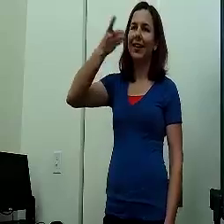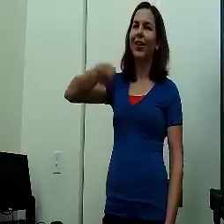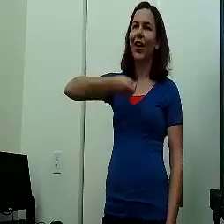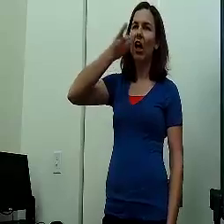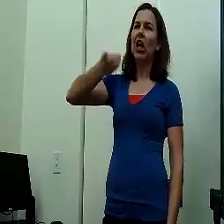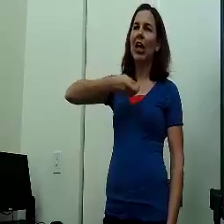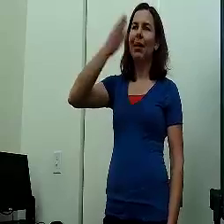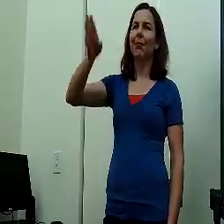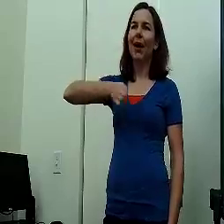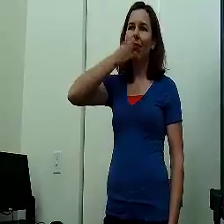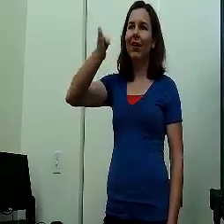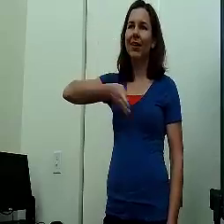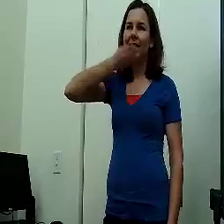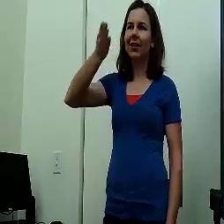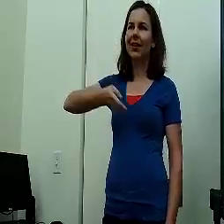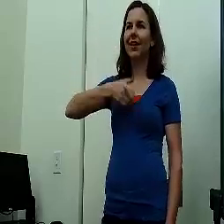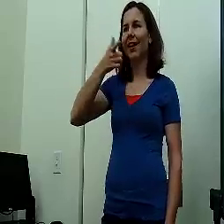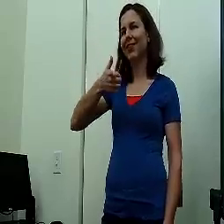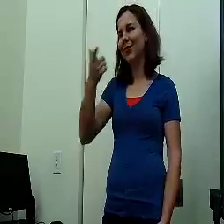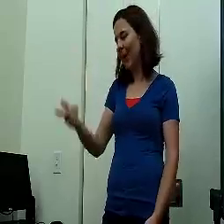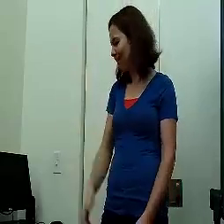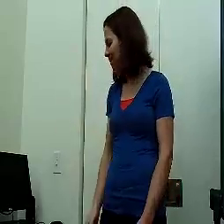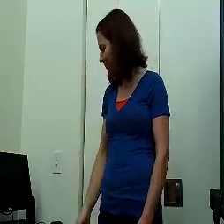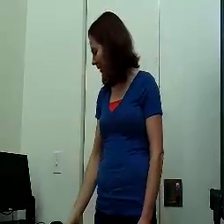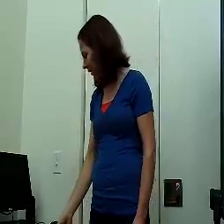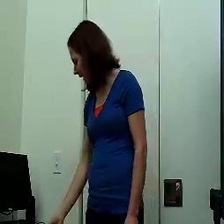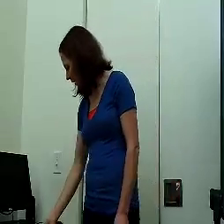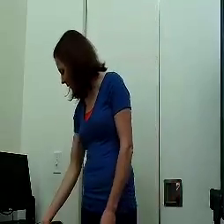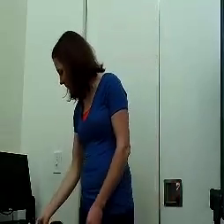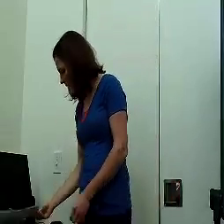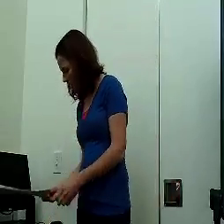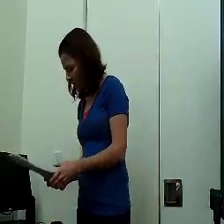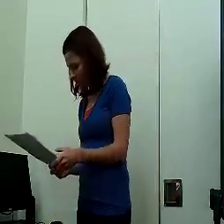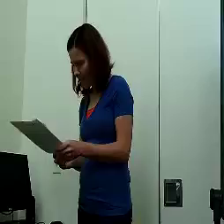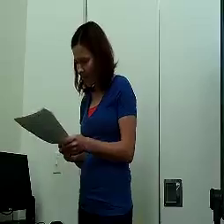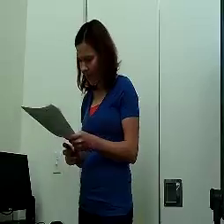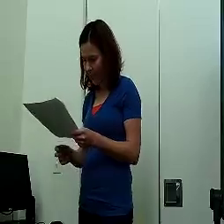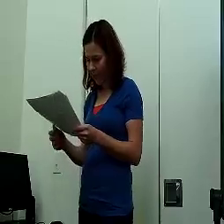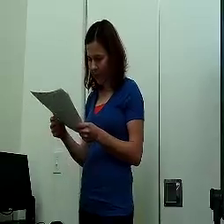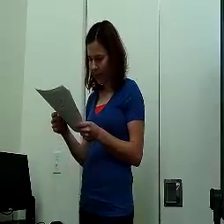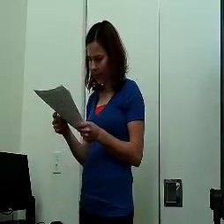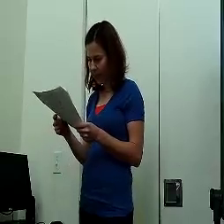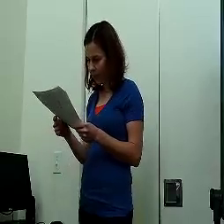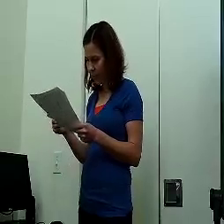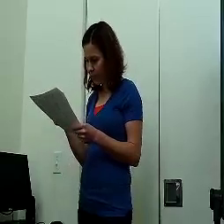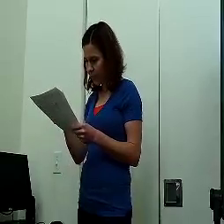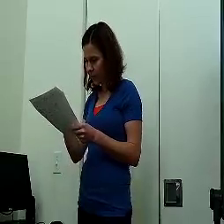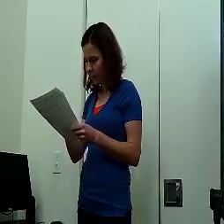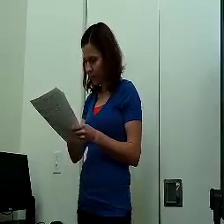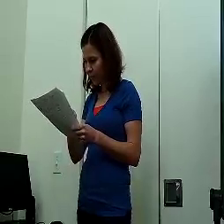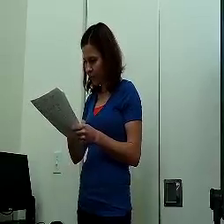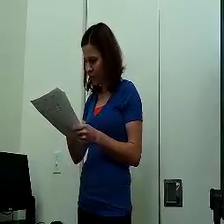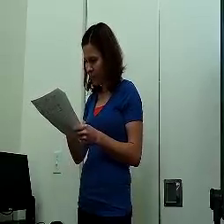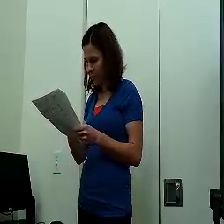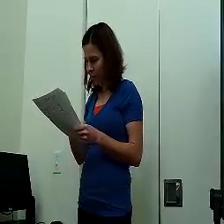dinner Okay. and So you can balance breakfast out a little bit. and lunch, right, exactly. Okay, let's go to,